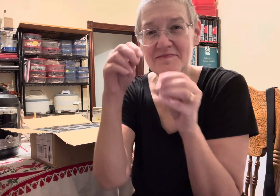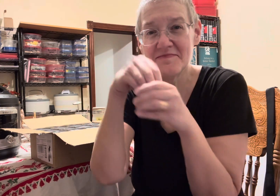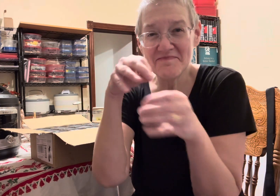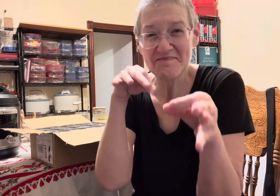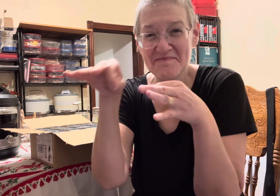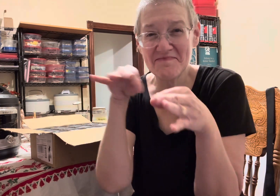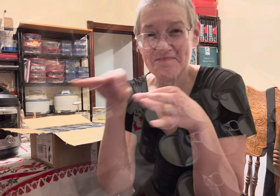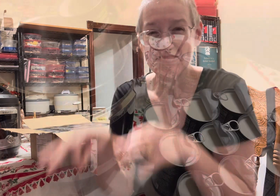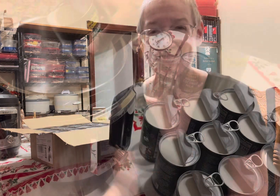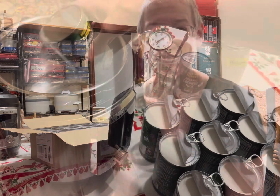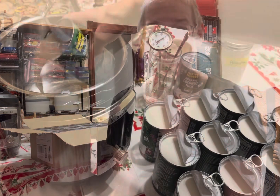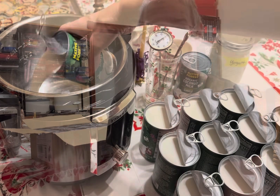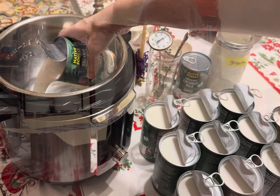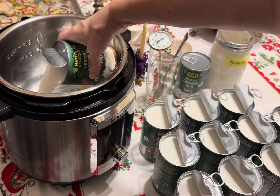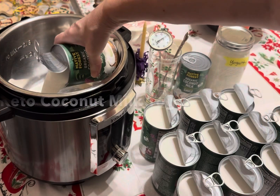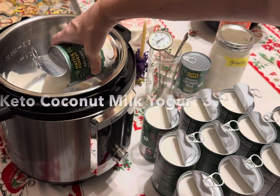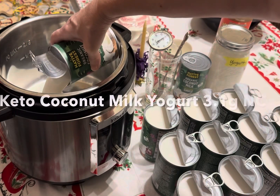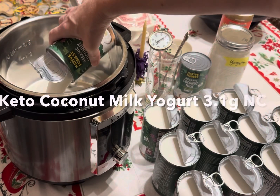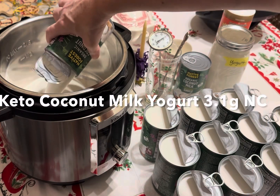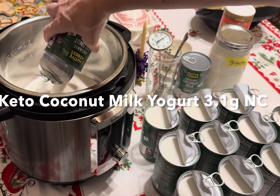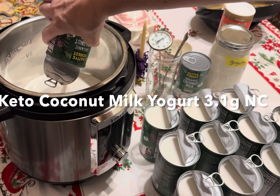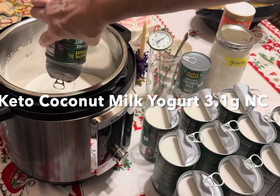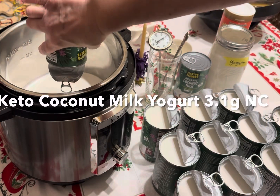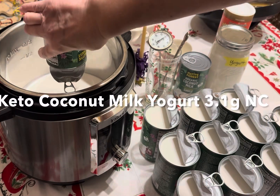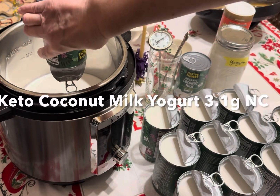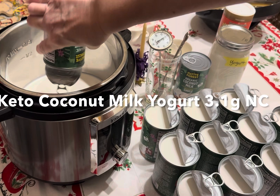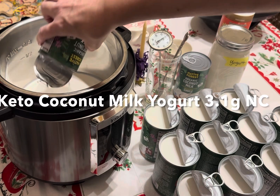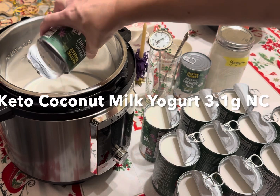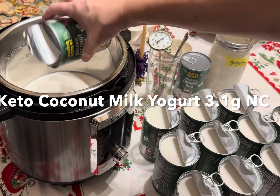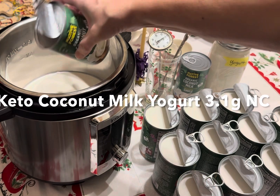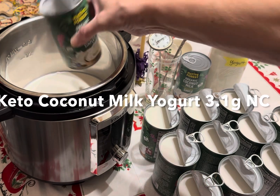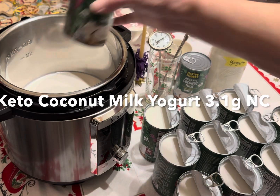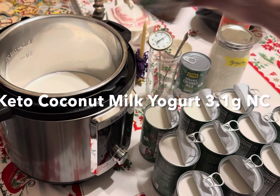yogurt, and I'll add it in the description, a link.